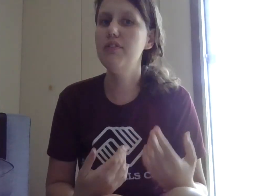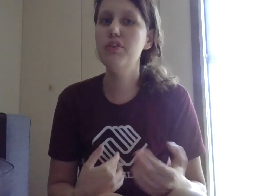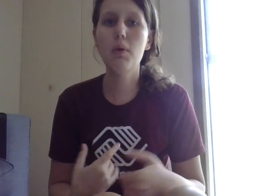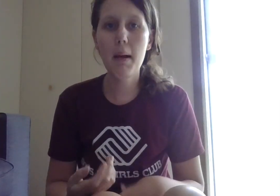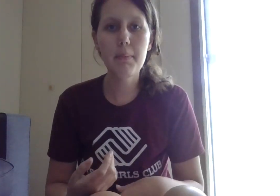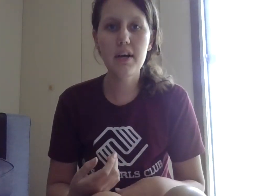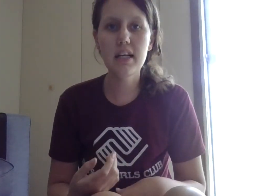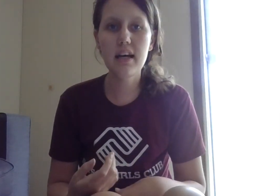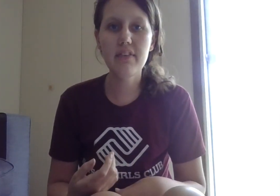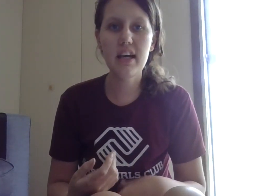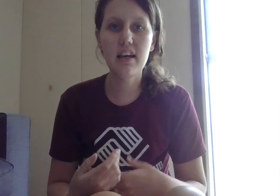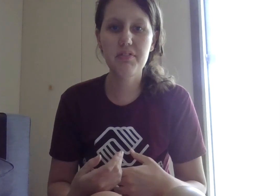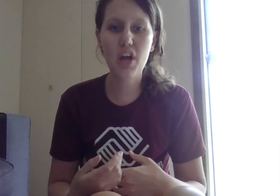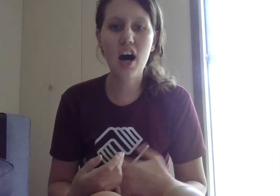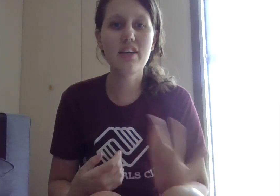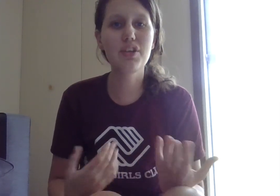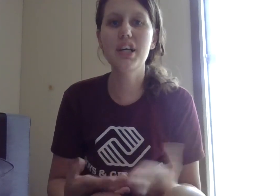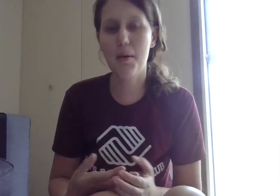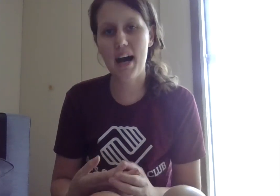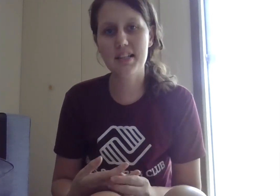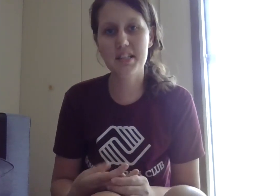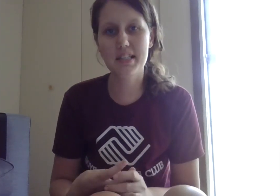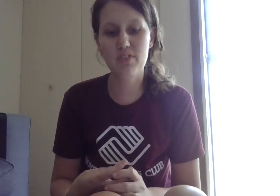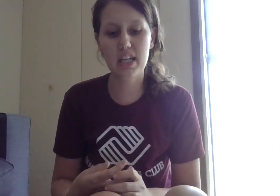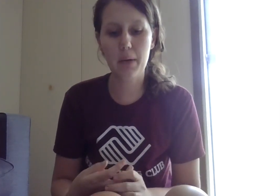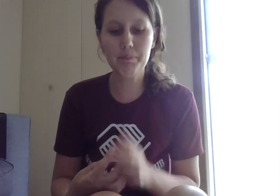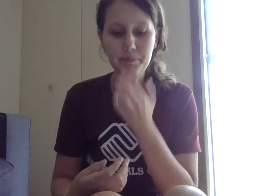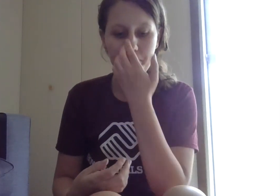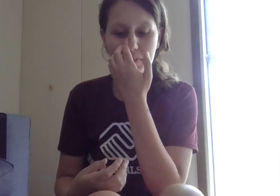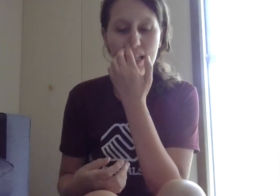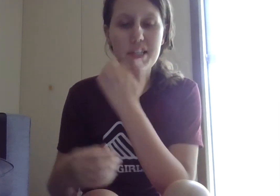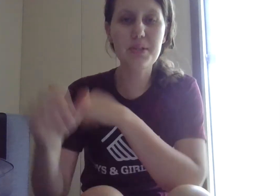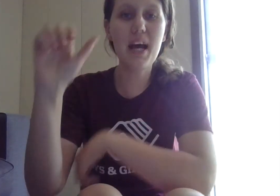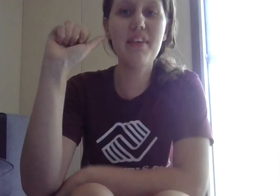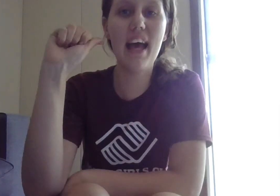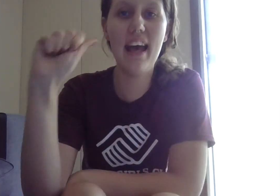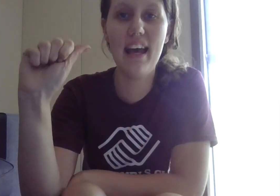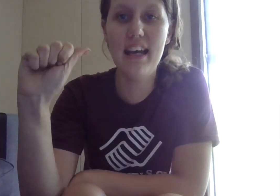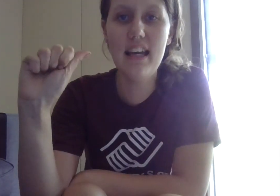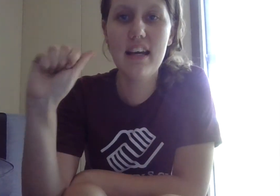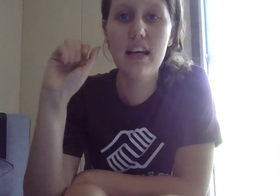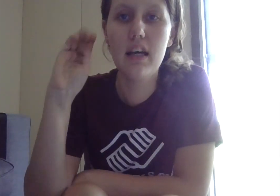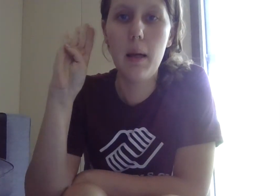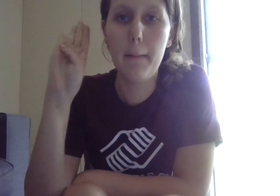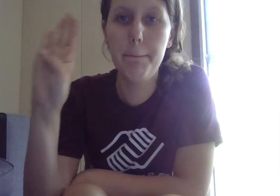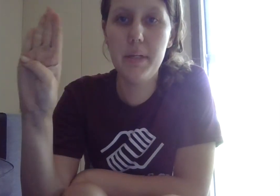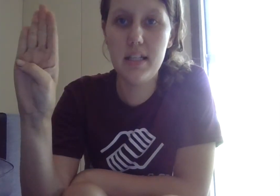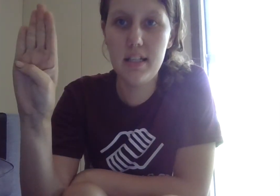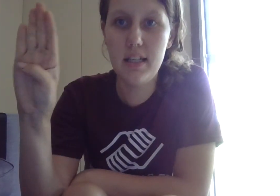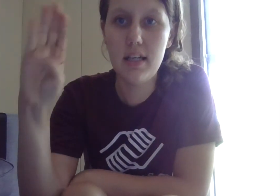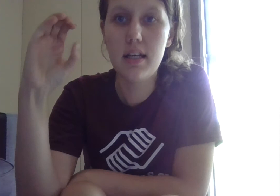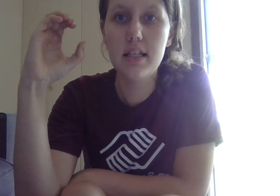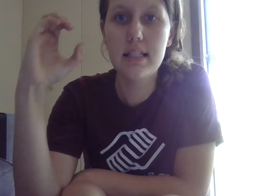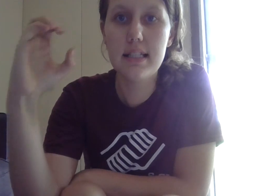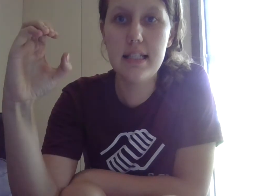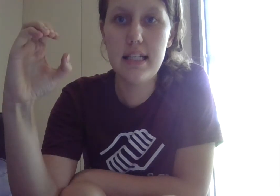you remember any of it. If not, you can come back to this video. So we have A, B,